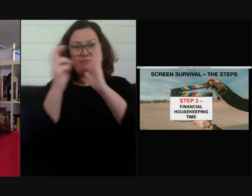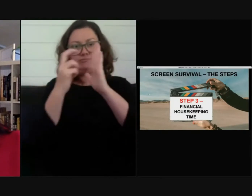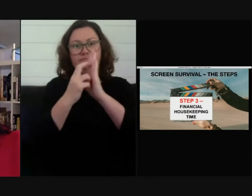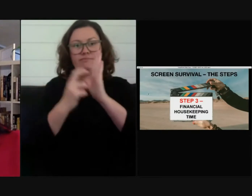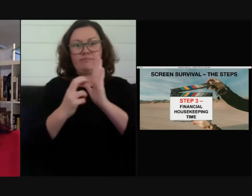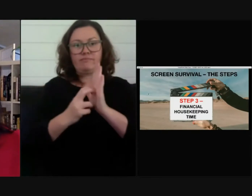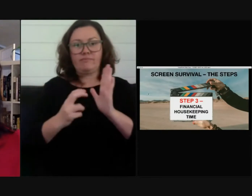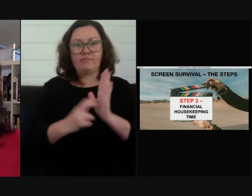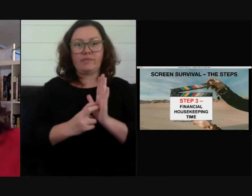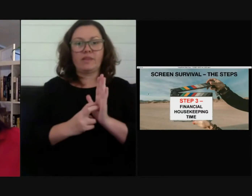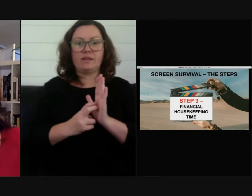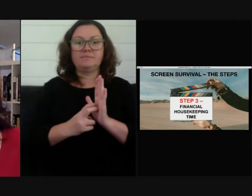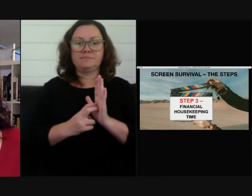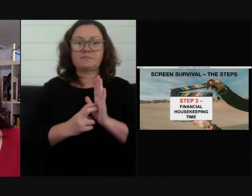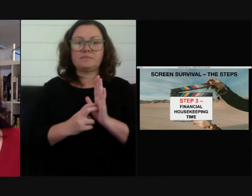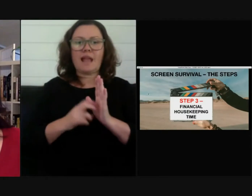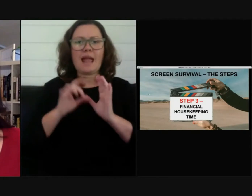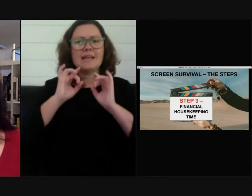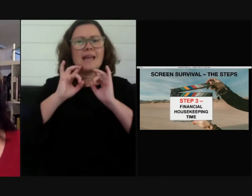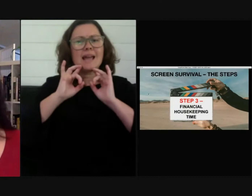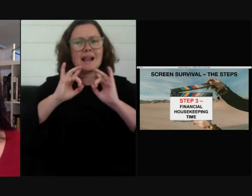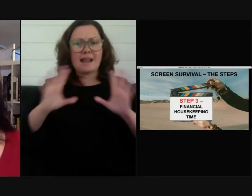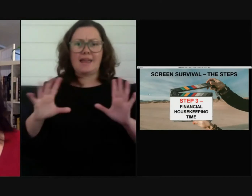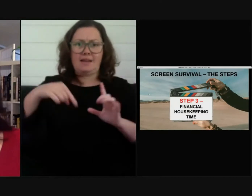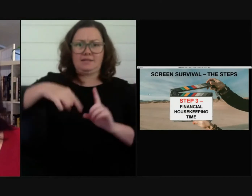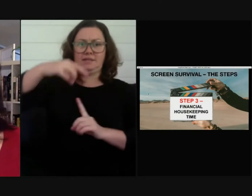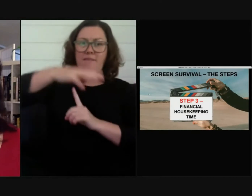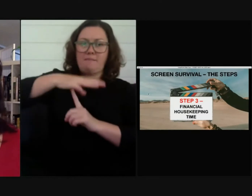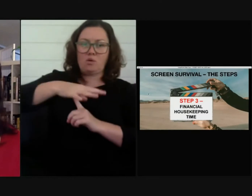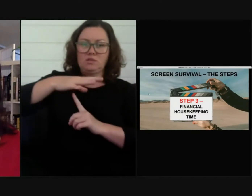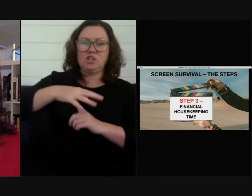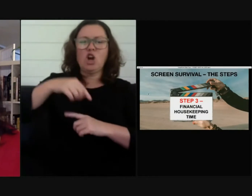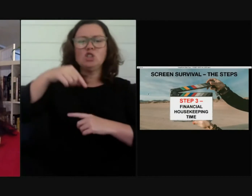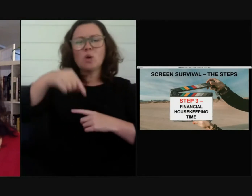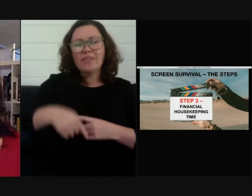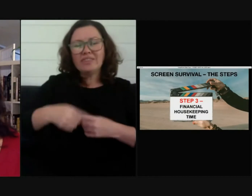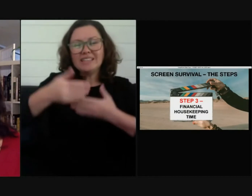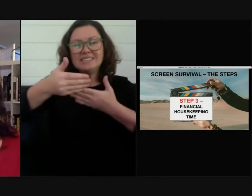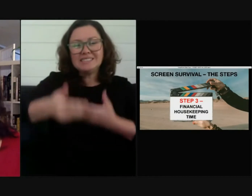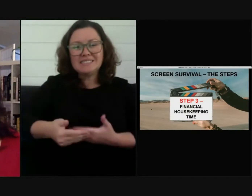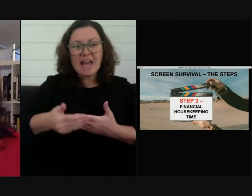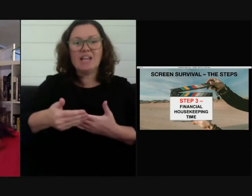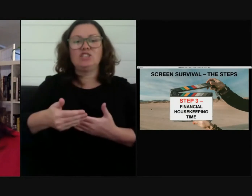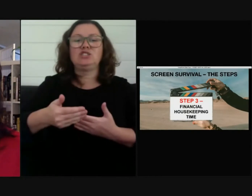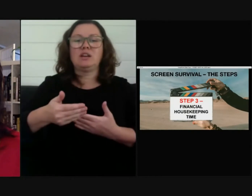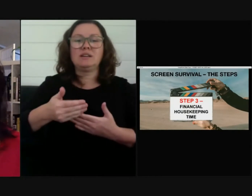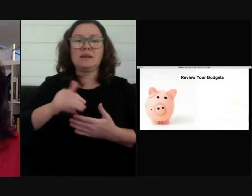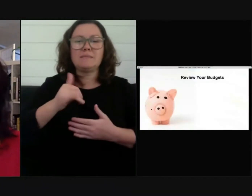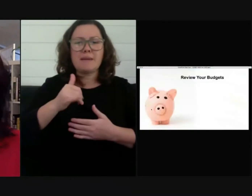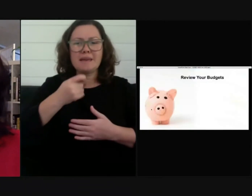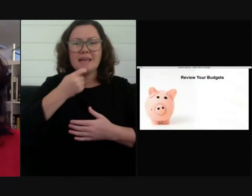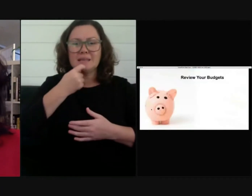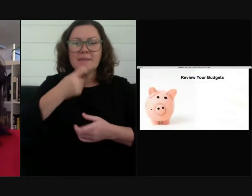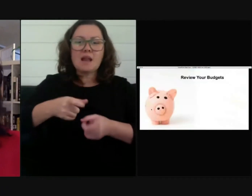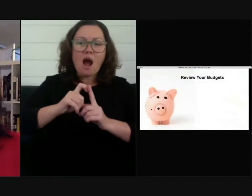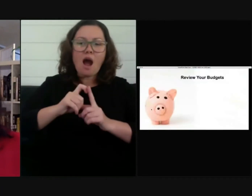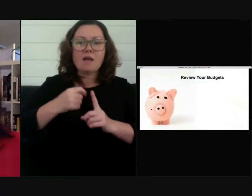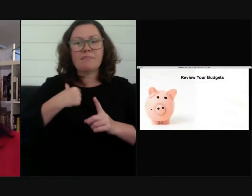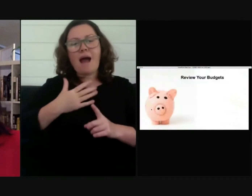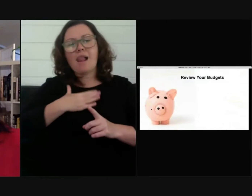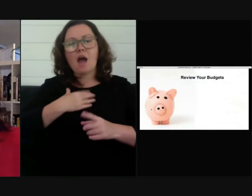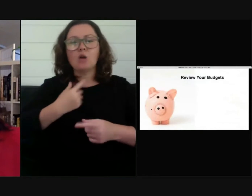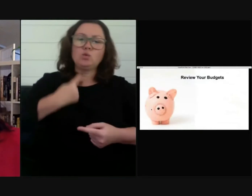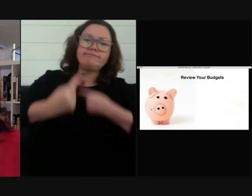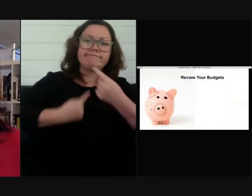this section might be a little bit brutal, but I just need to go through it all with you step by step. So the first thing is that you